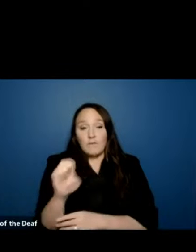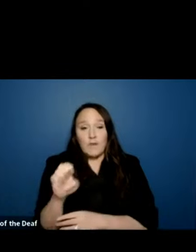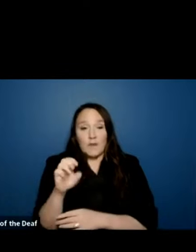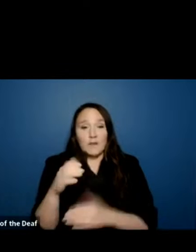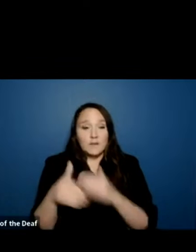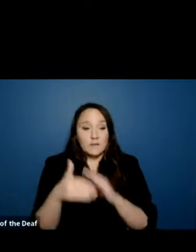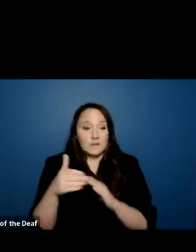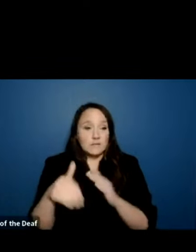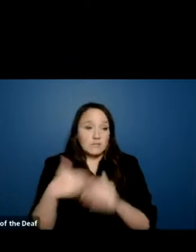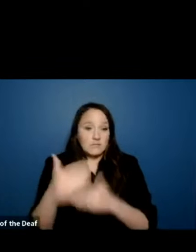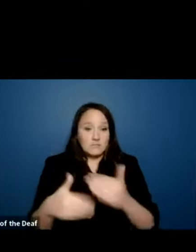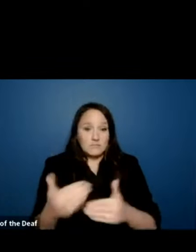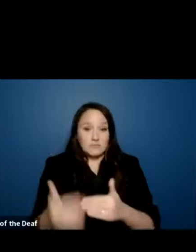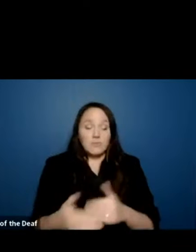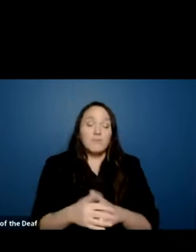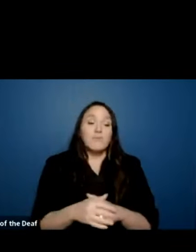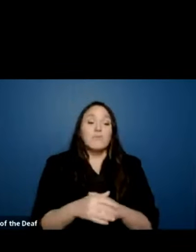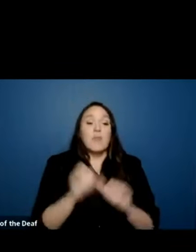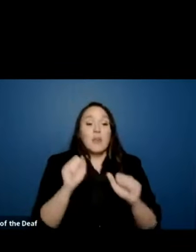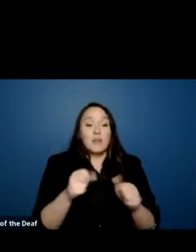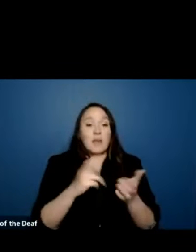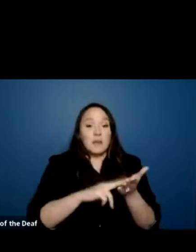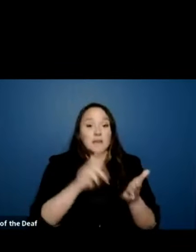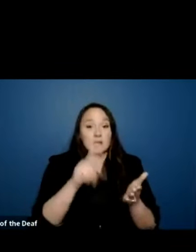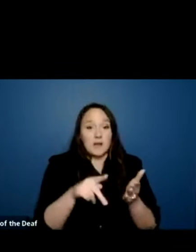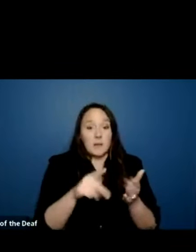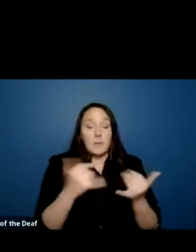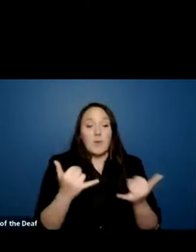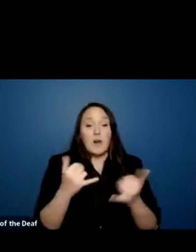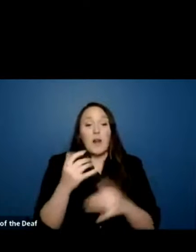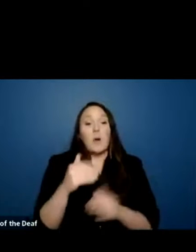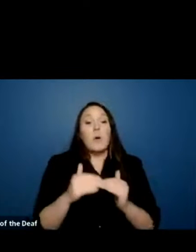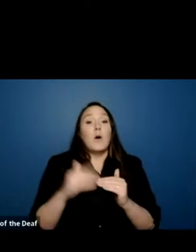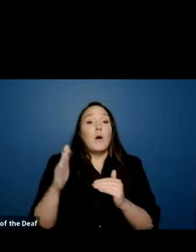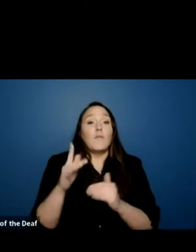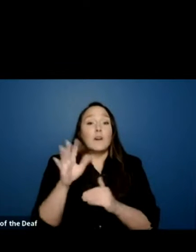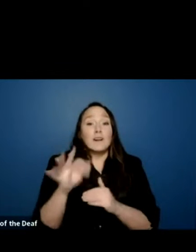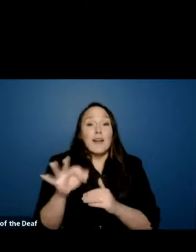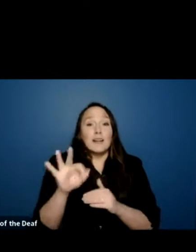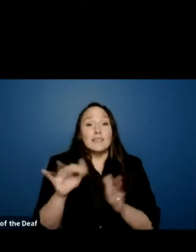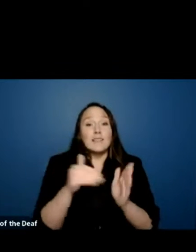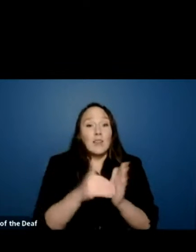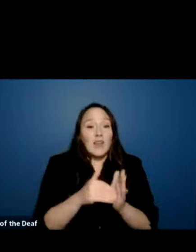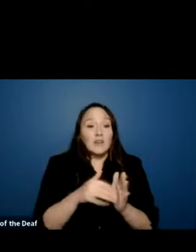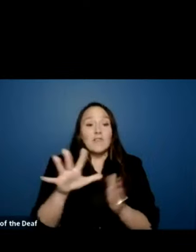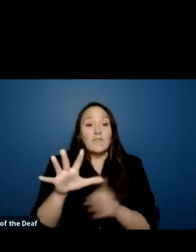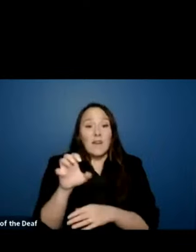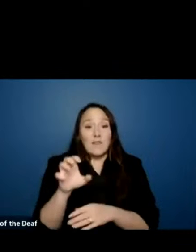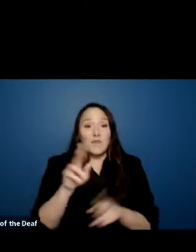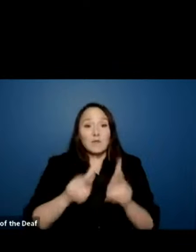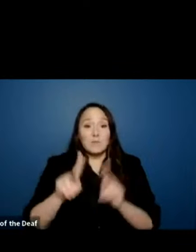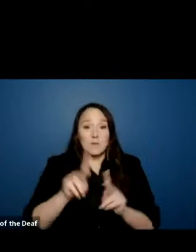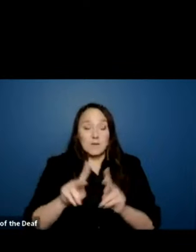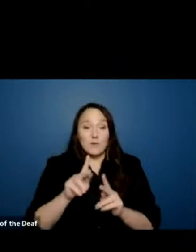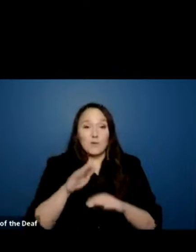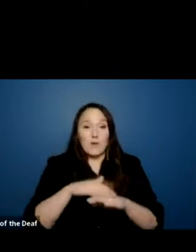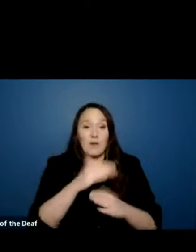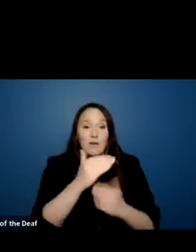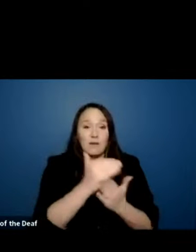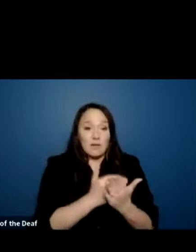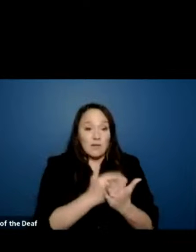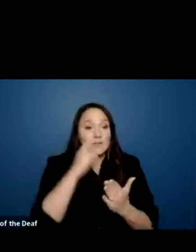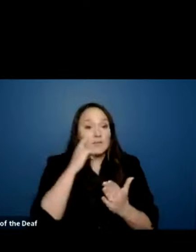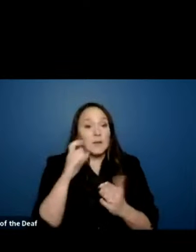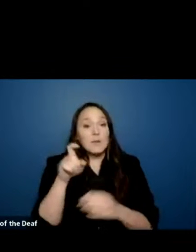time. Right now, there are more than 19,500 people signed up on the list. Because the demand for this